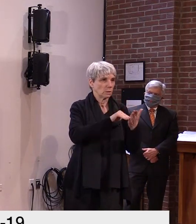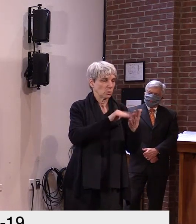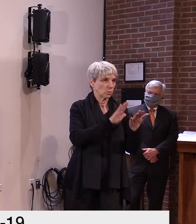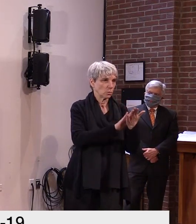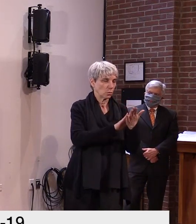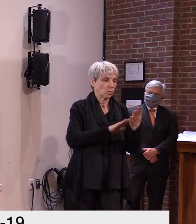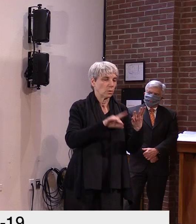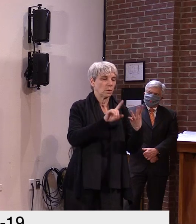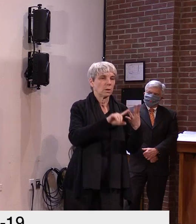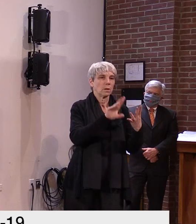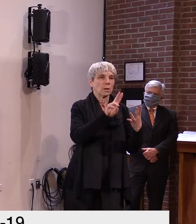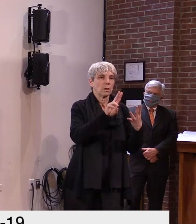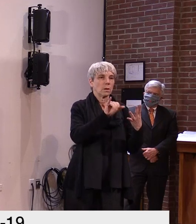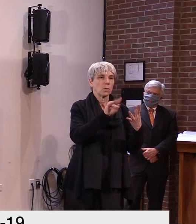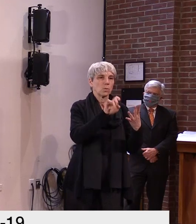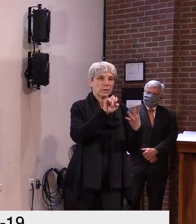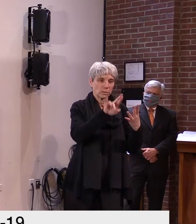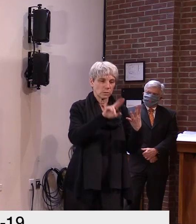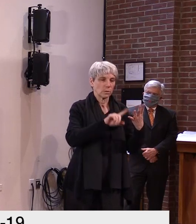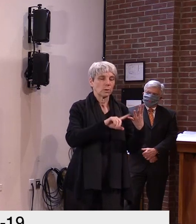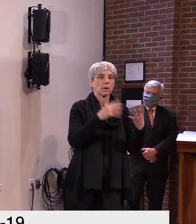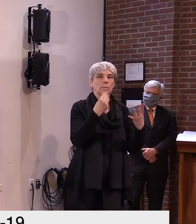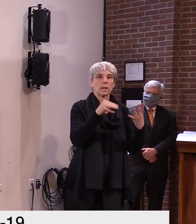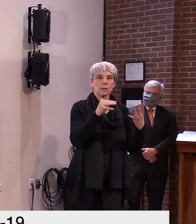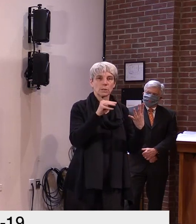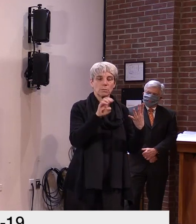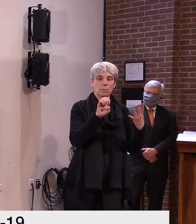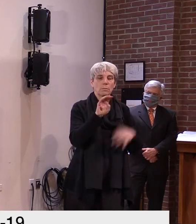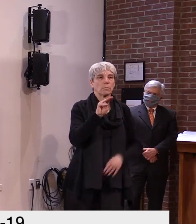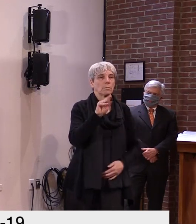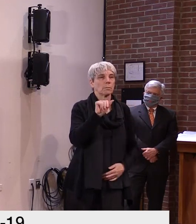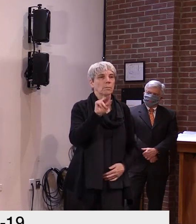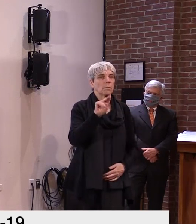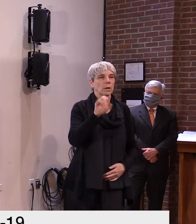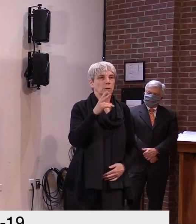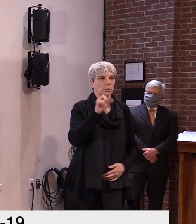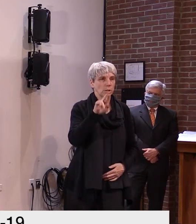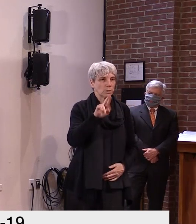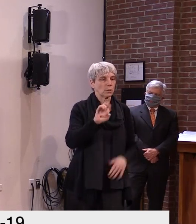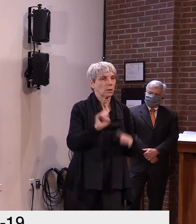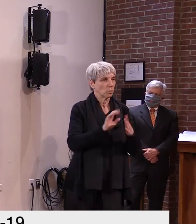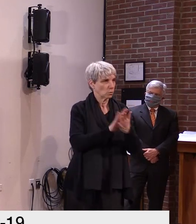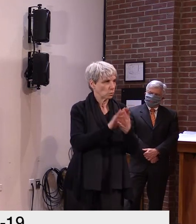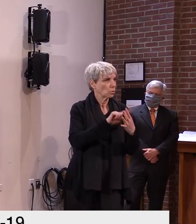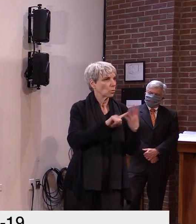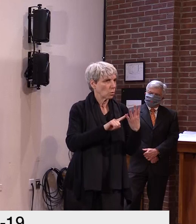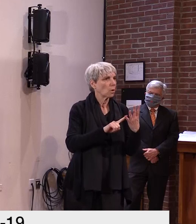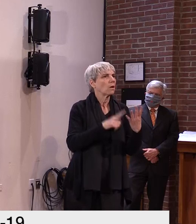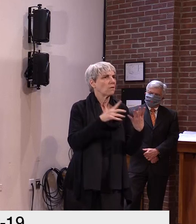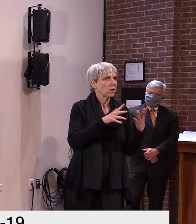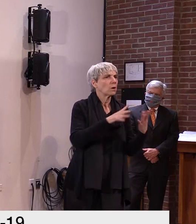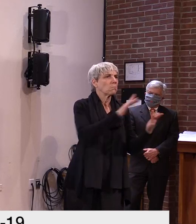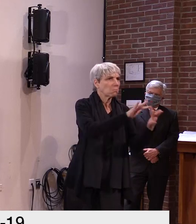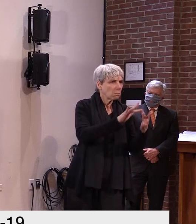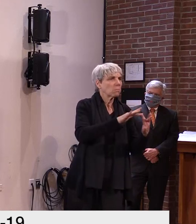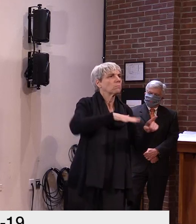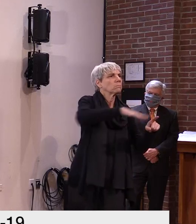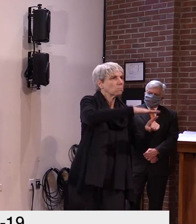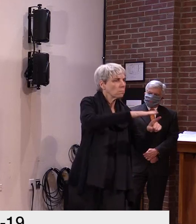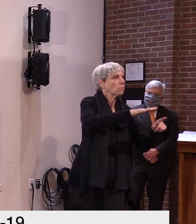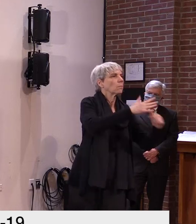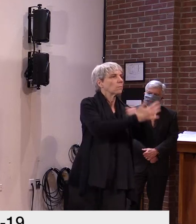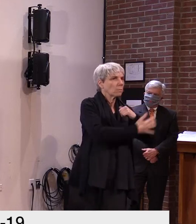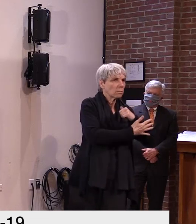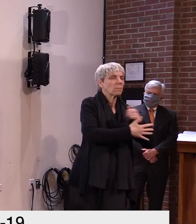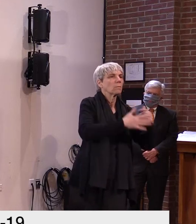Elementary, all of whom have put out communications to their communities. You can find the number of cases for schools